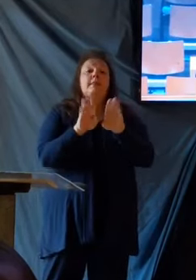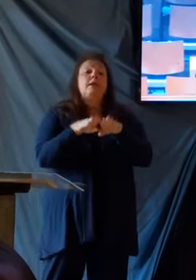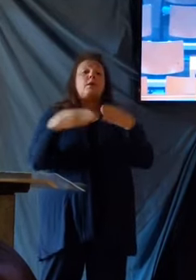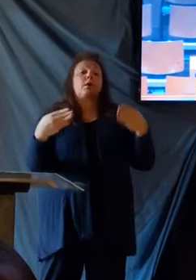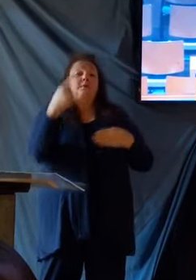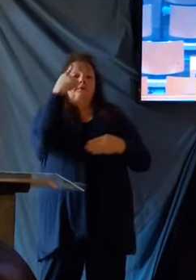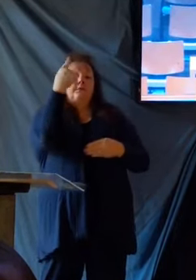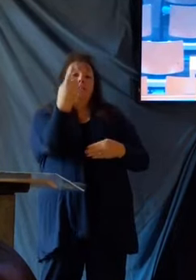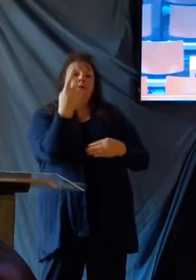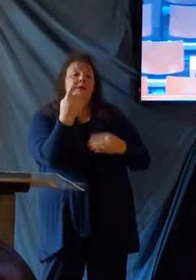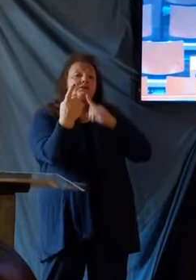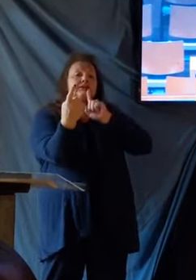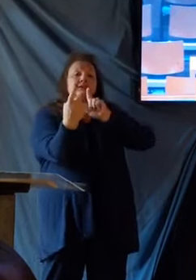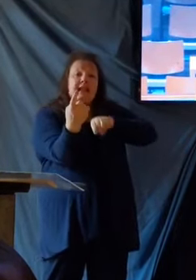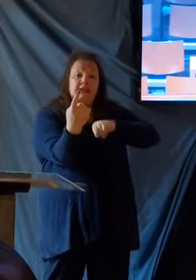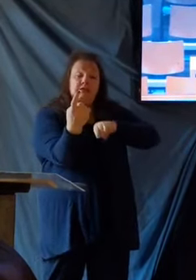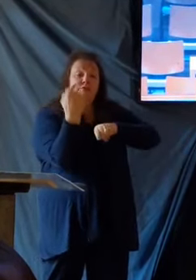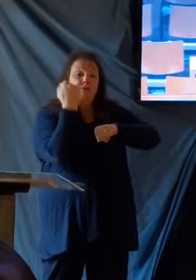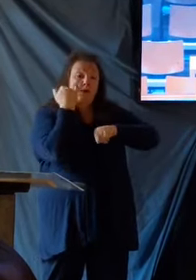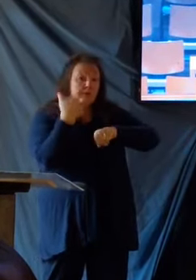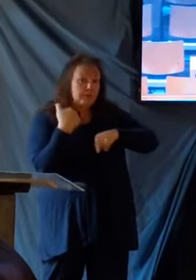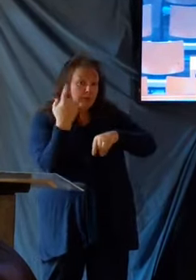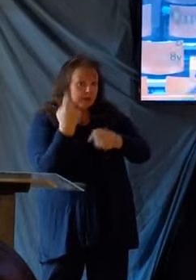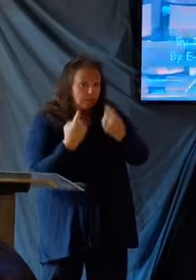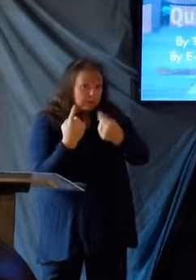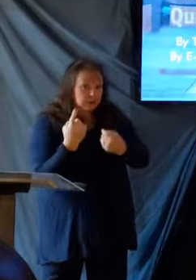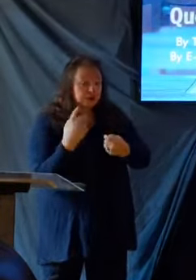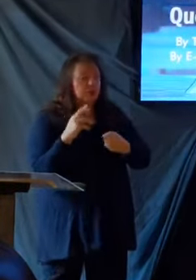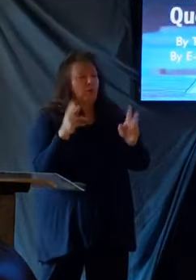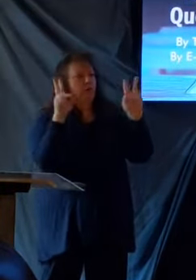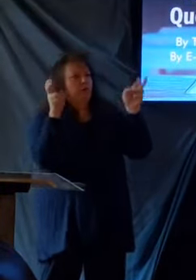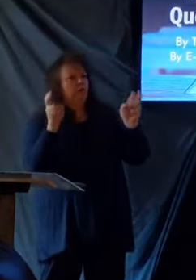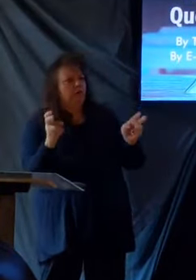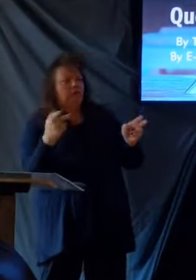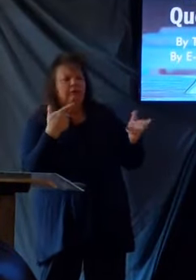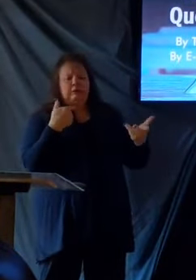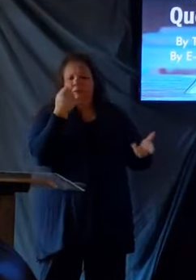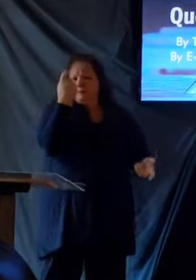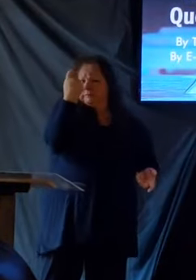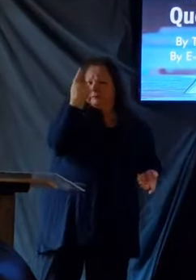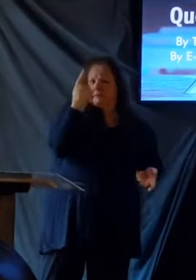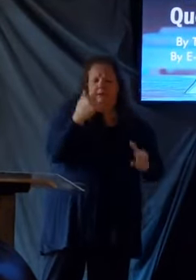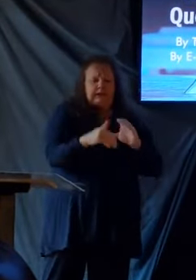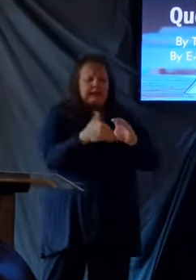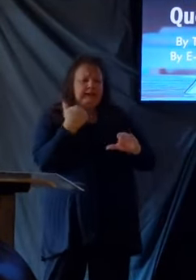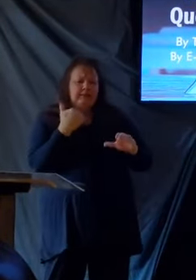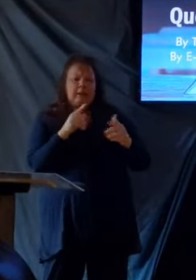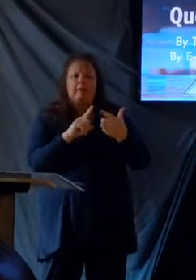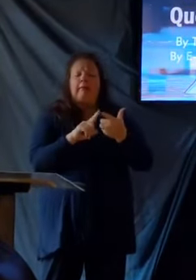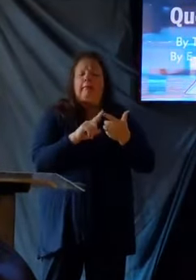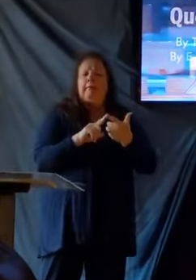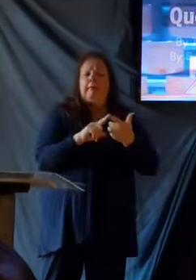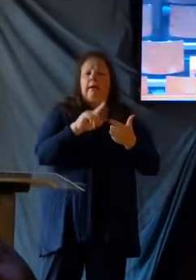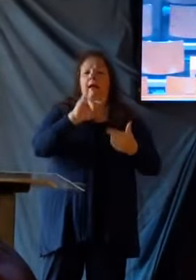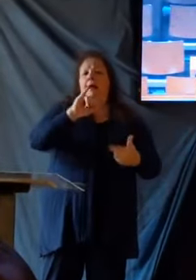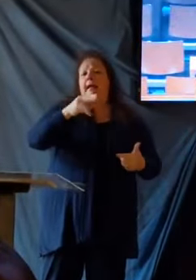to Q&A. So if you have any questions or issues you'd like addressed, you can email in